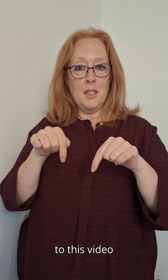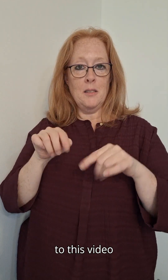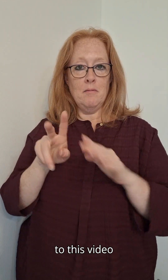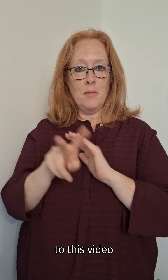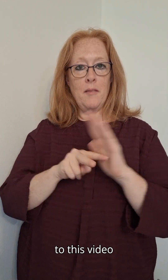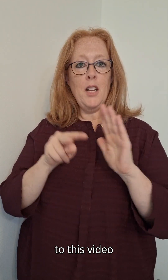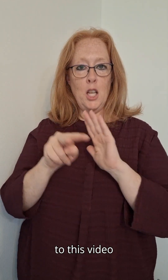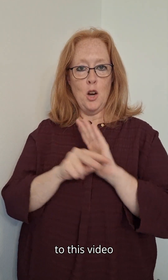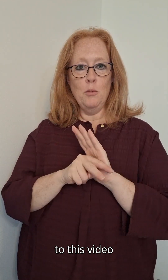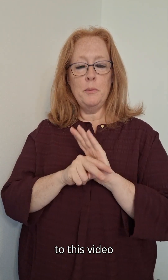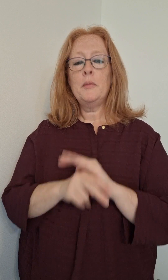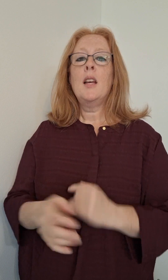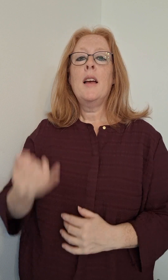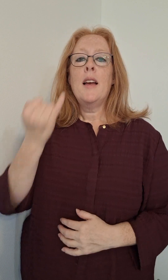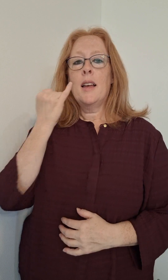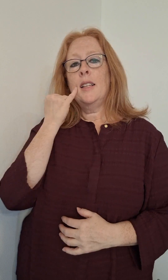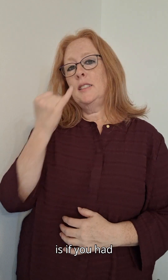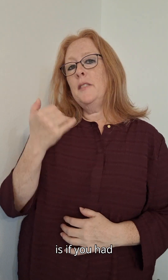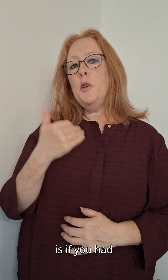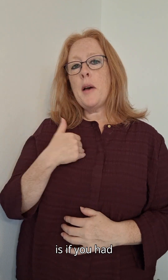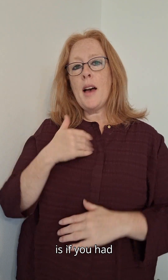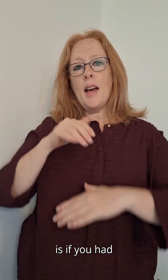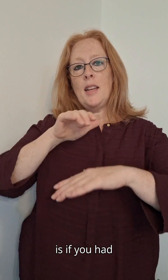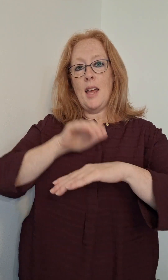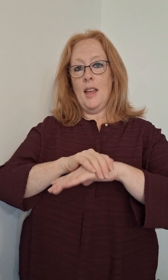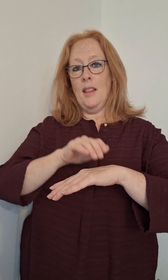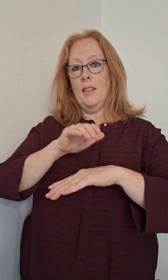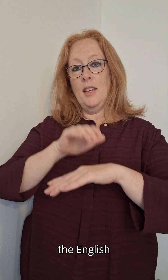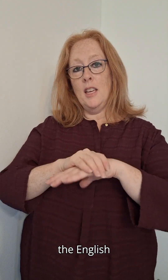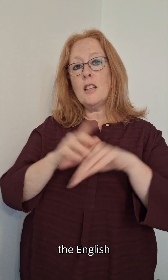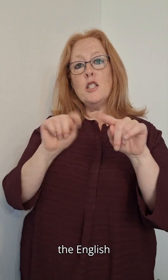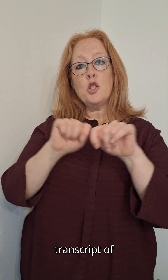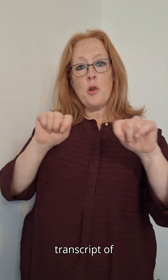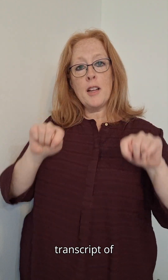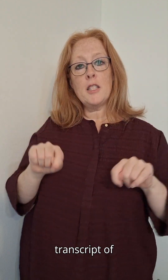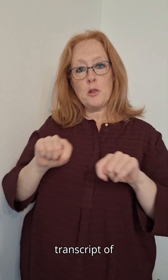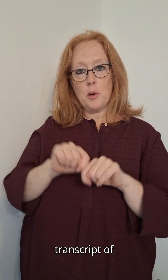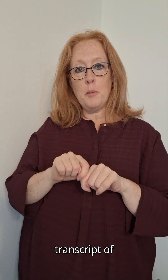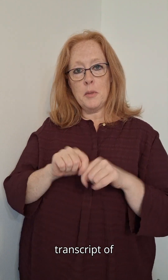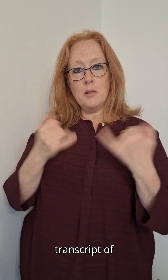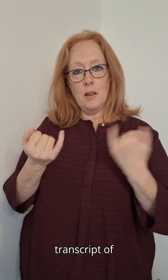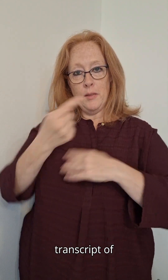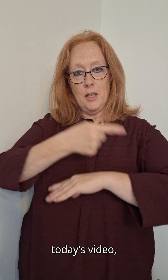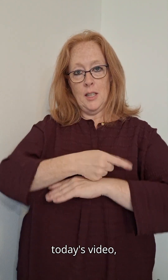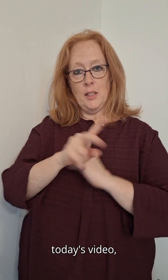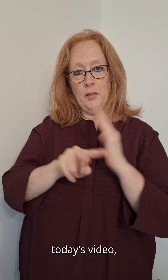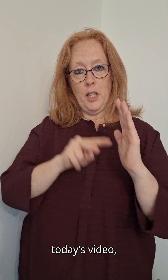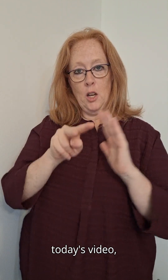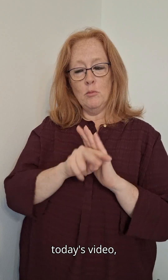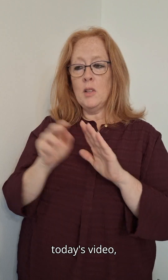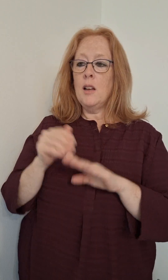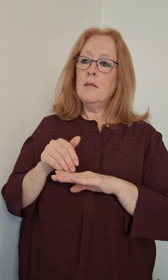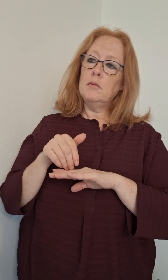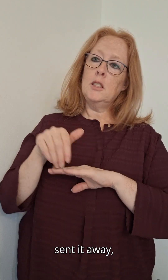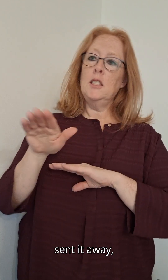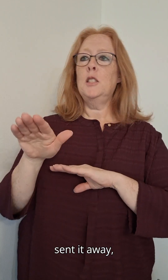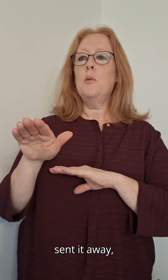this video is if you had the English transcript of today's video, sent it